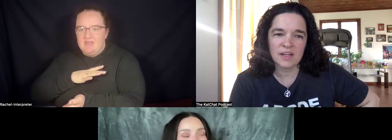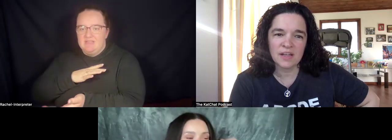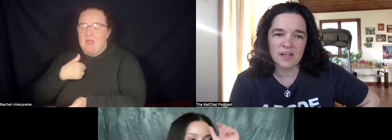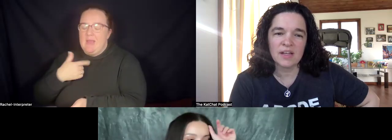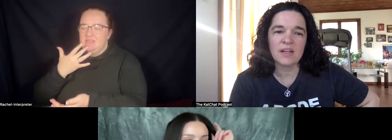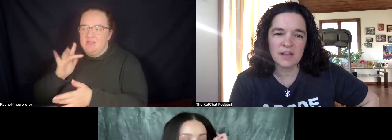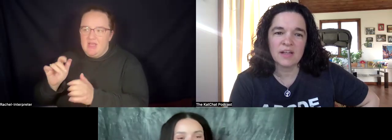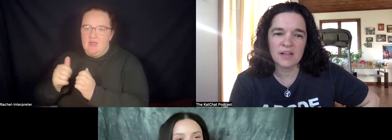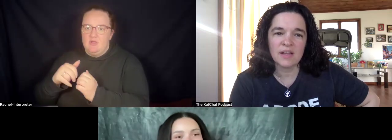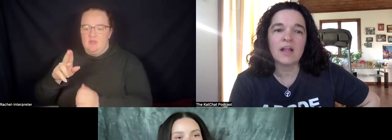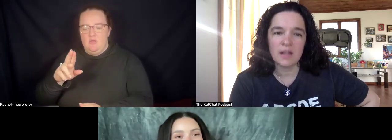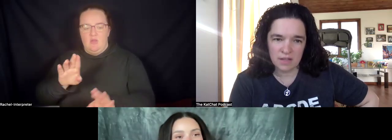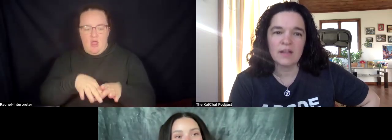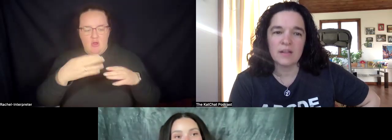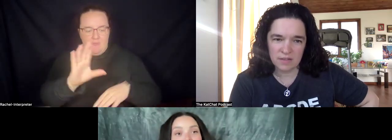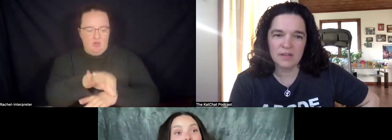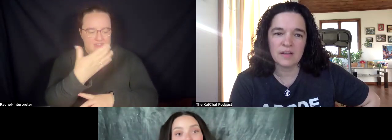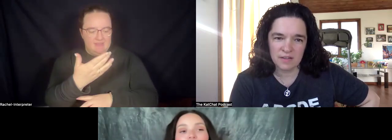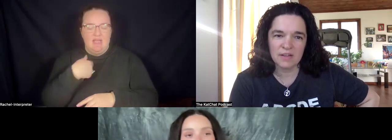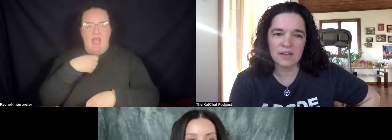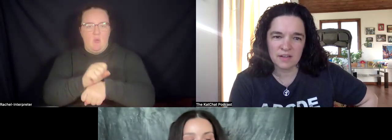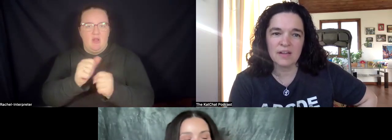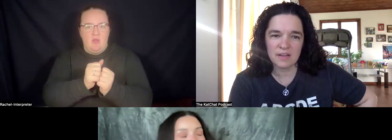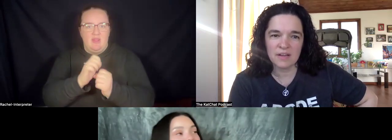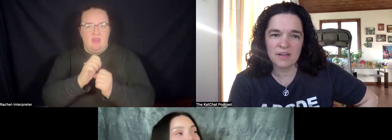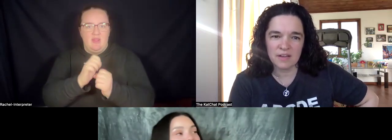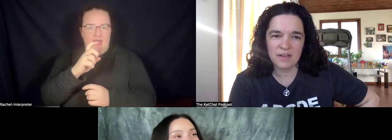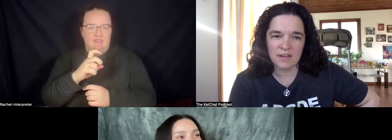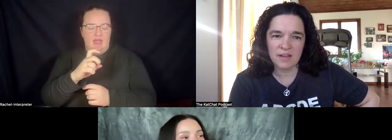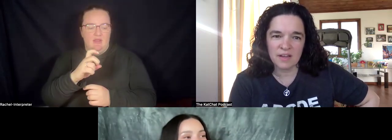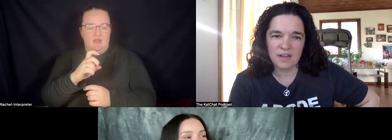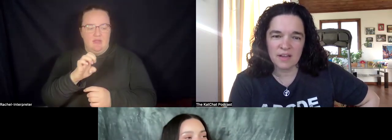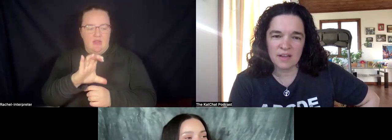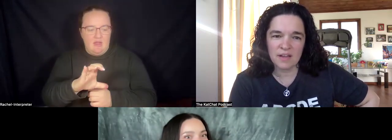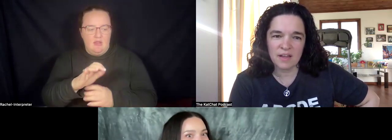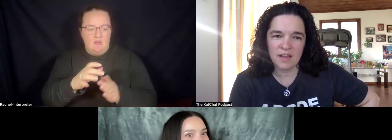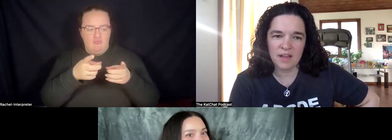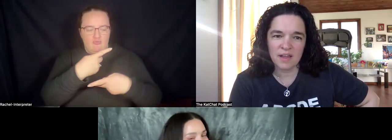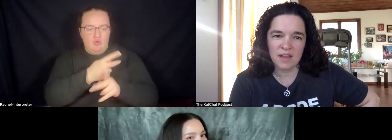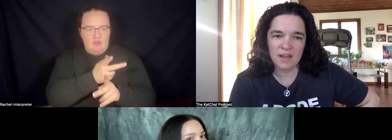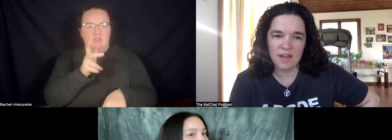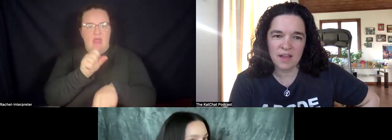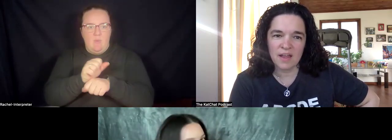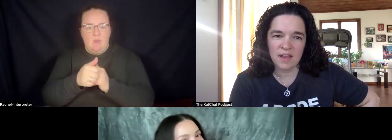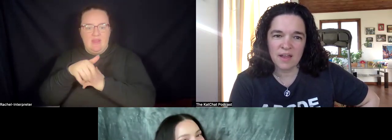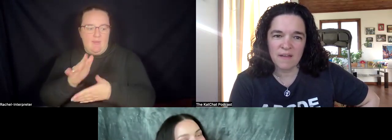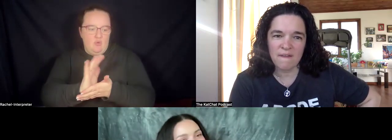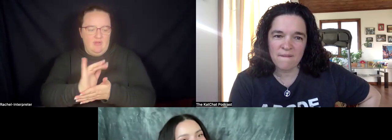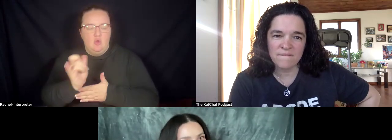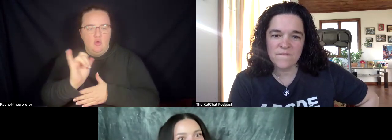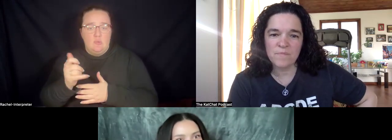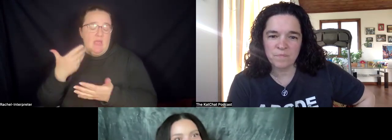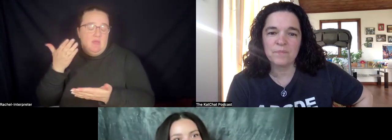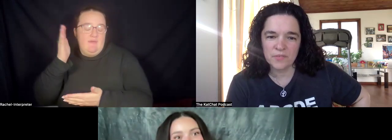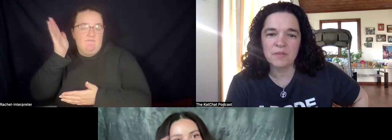Unwrapping Christmas that I got to work with the executive producer who was also behind that. So I'm like, maybe that's a few steps forward to doing